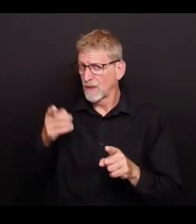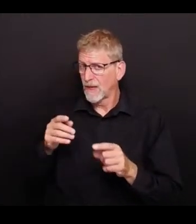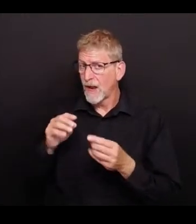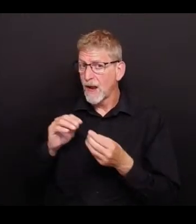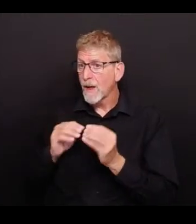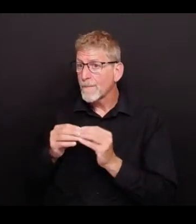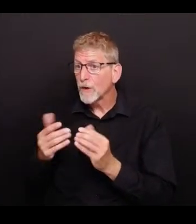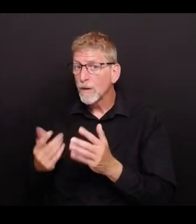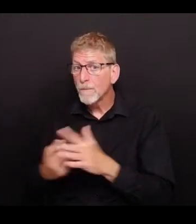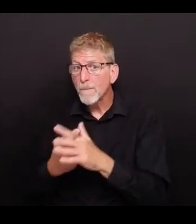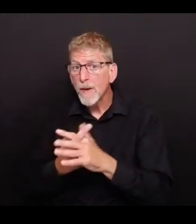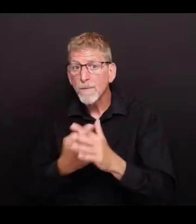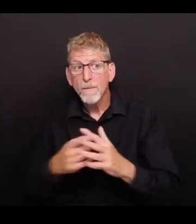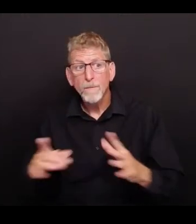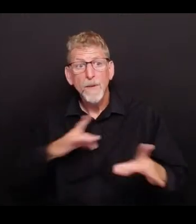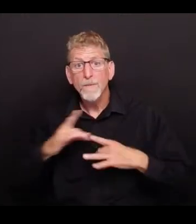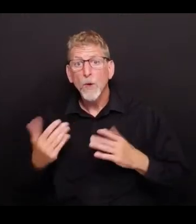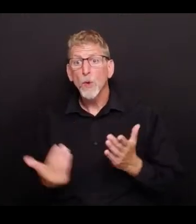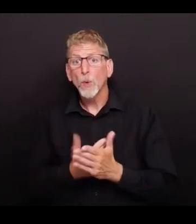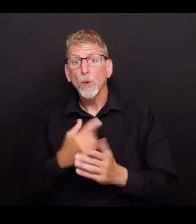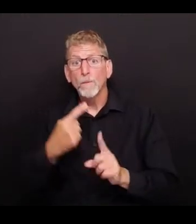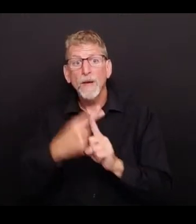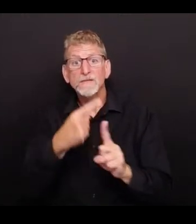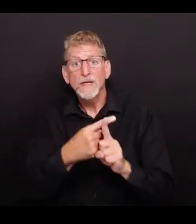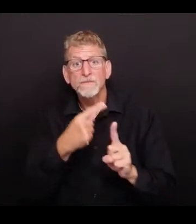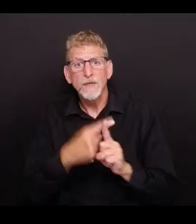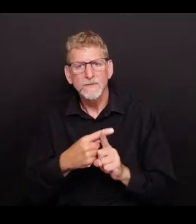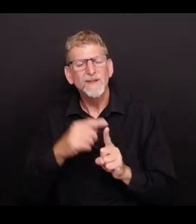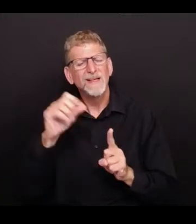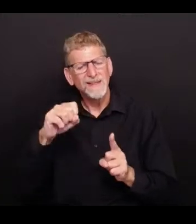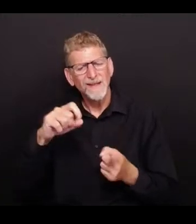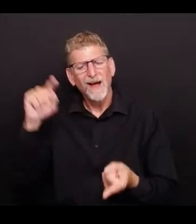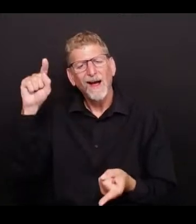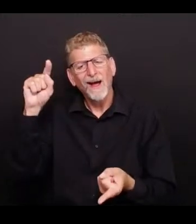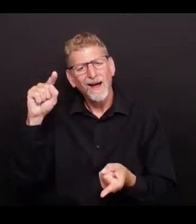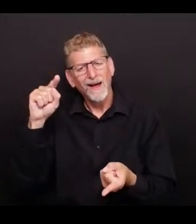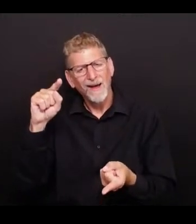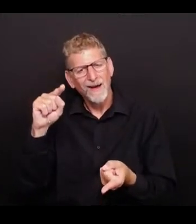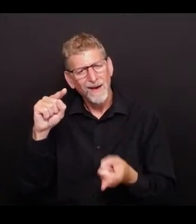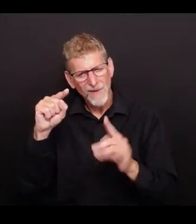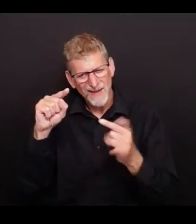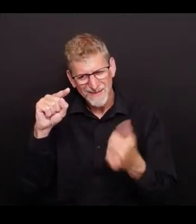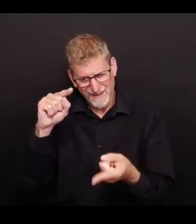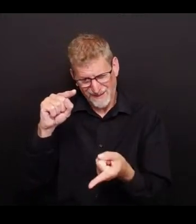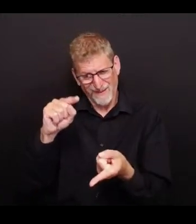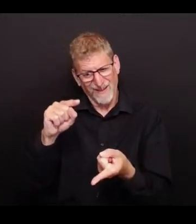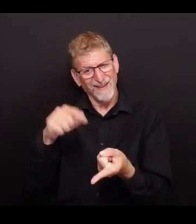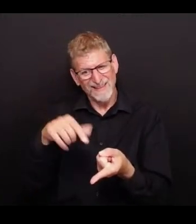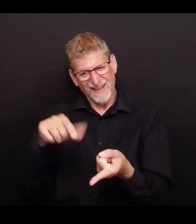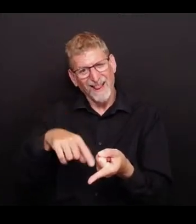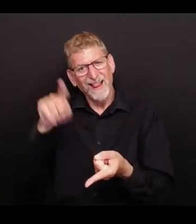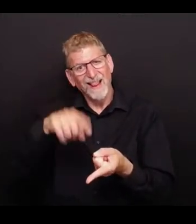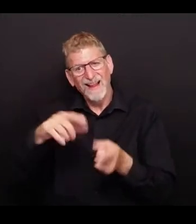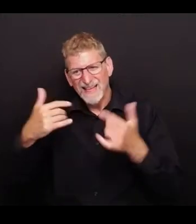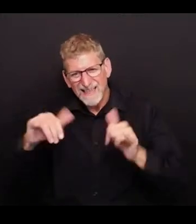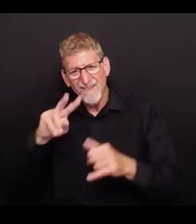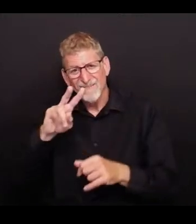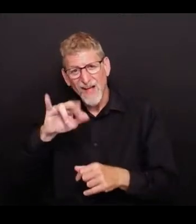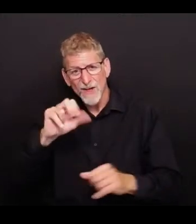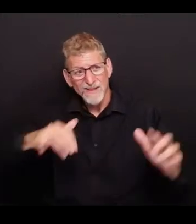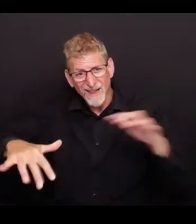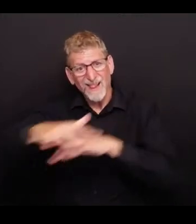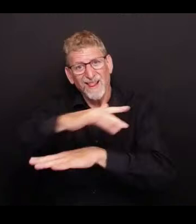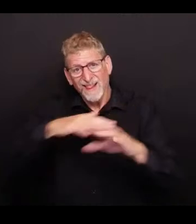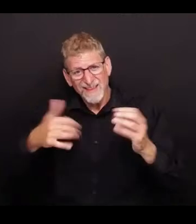have, slowed down a bit, we are still seeing transmission. And so, people still need to